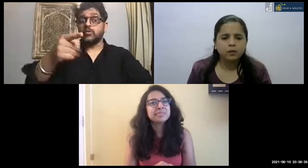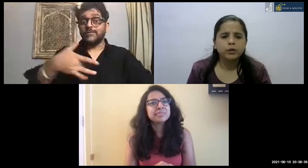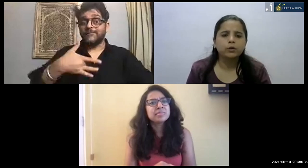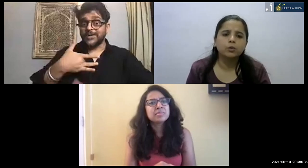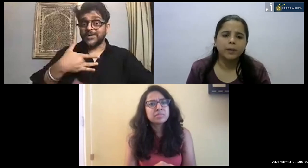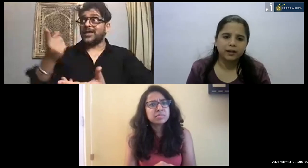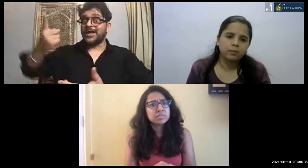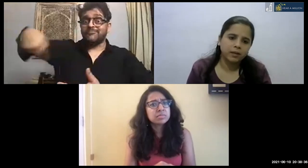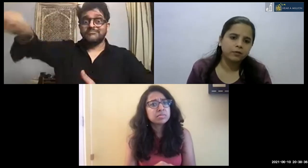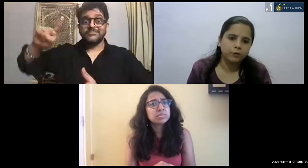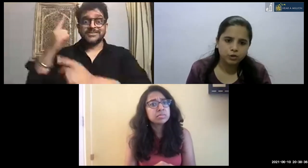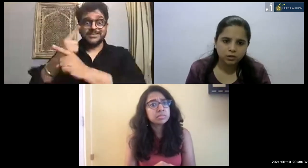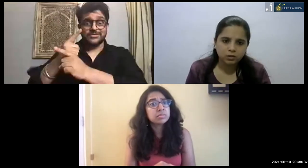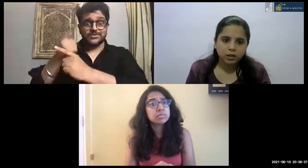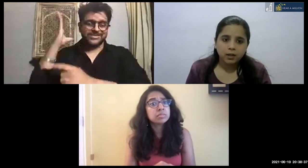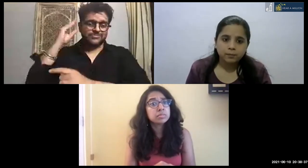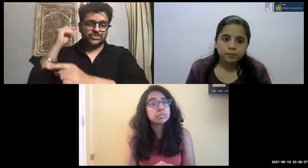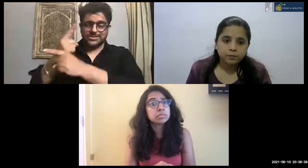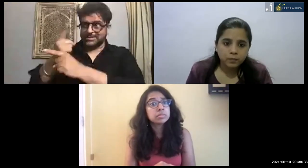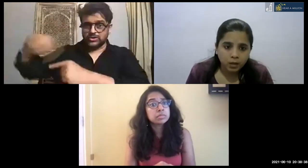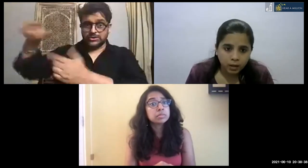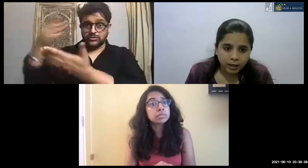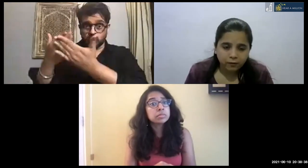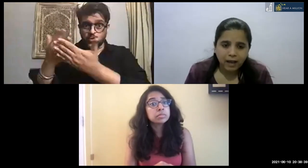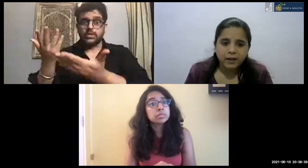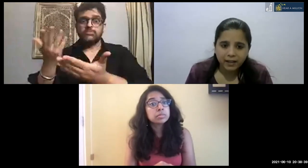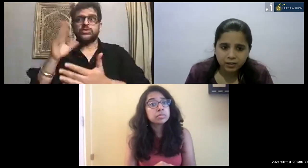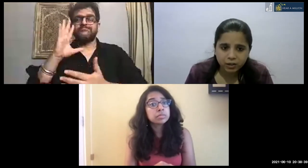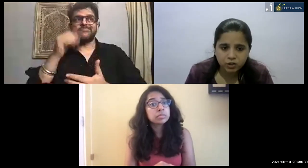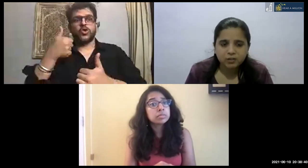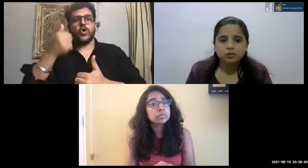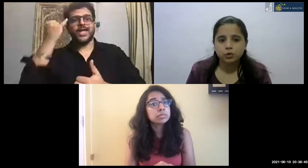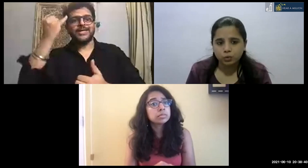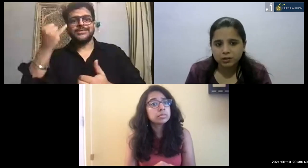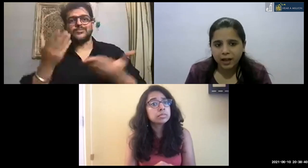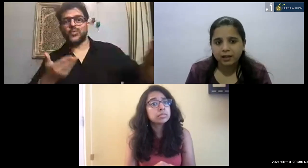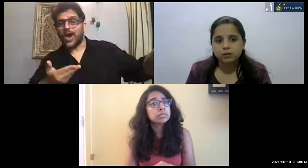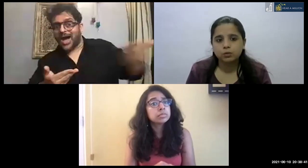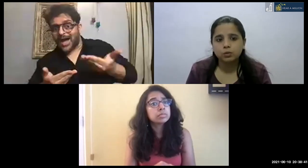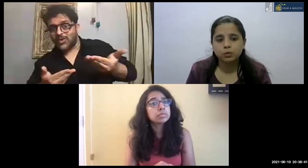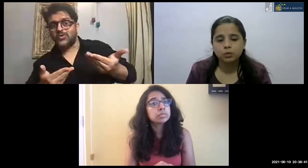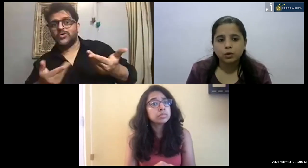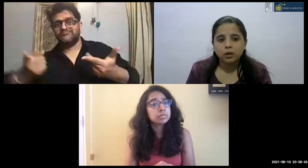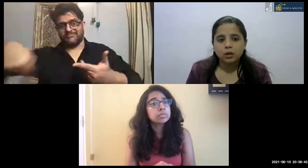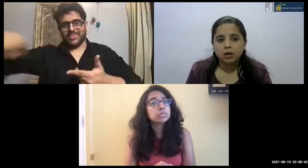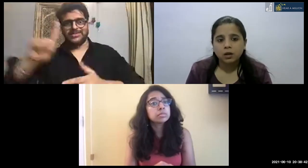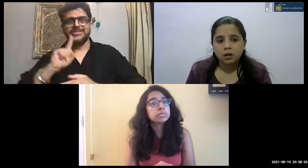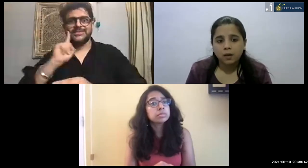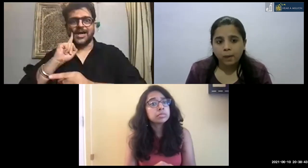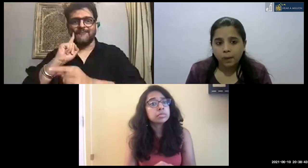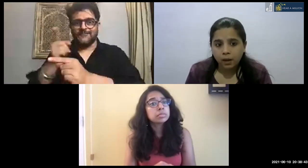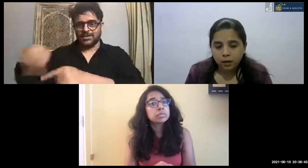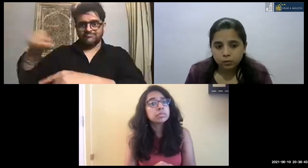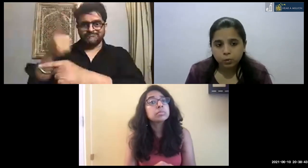if they want to do better and better in future, if you have hearing teachers in schools and who